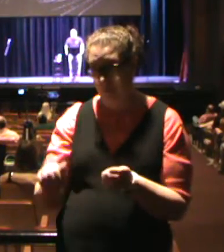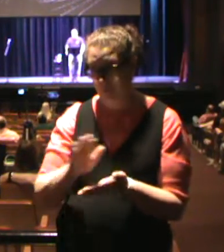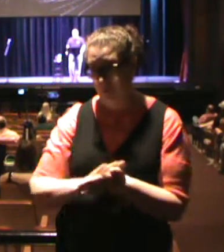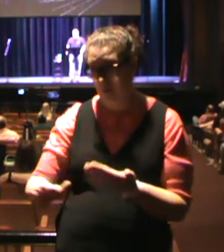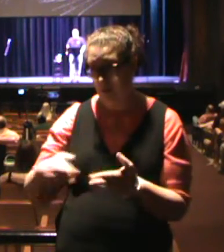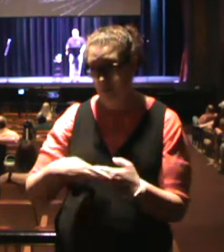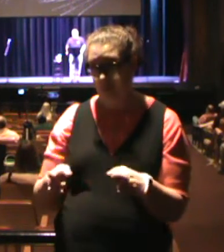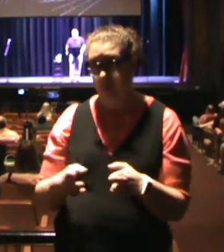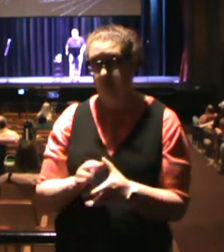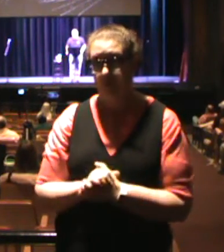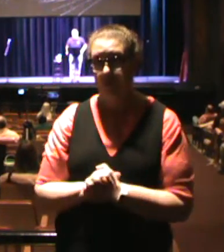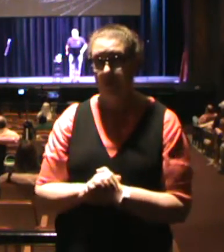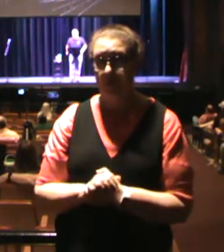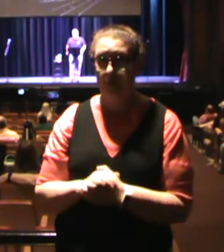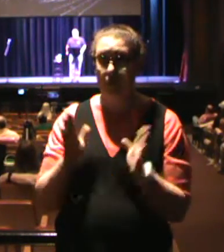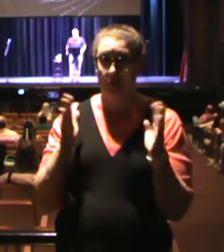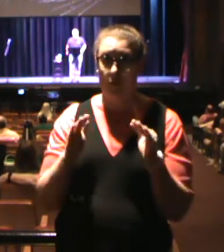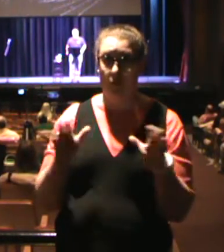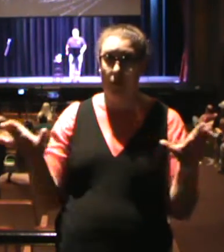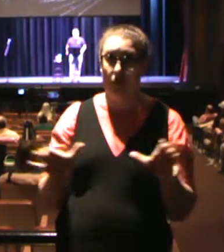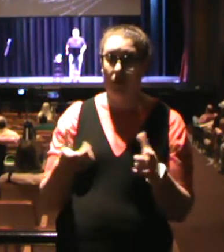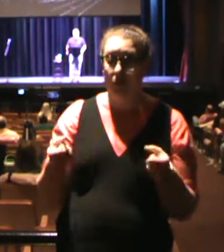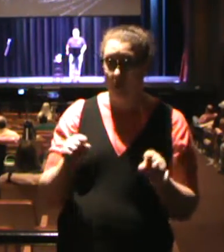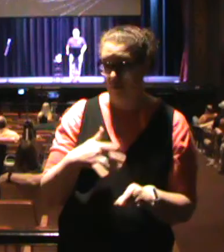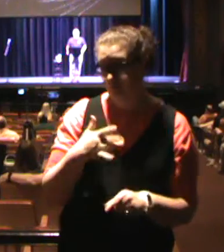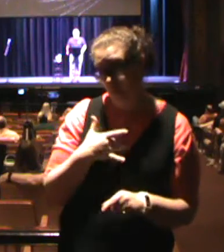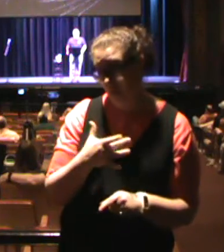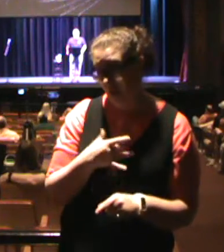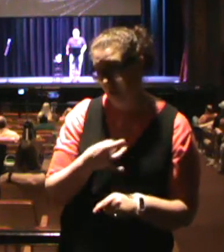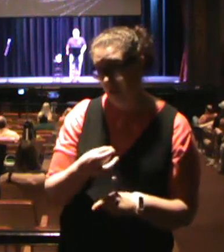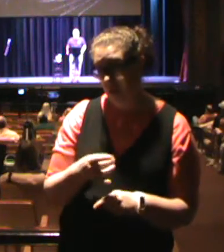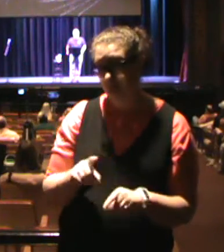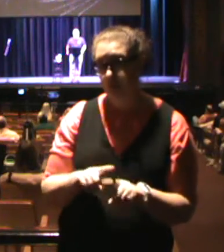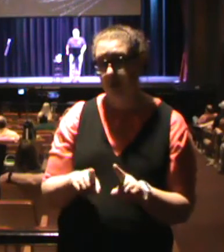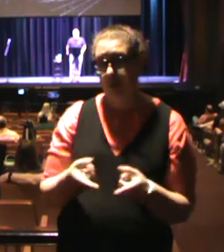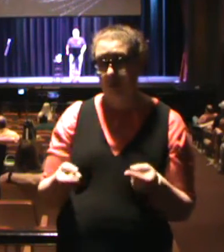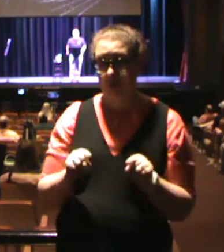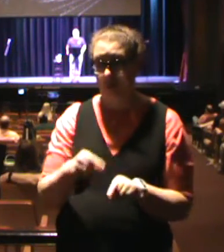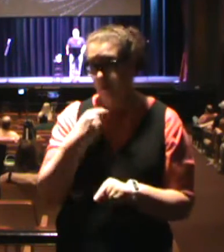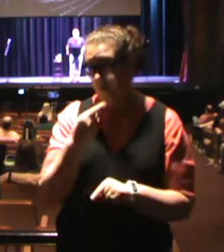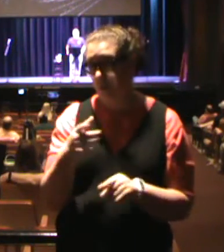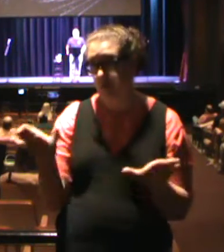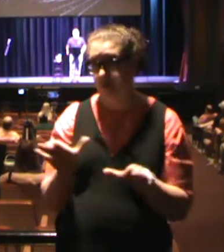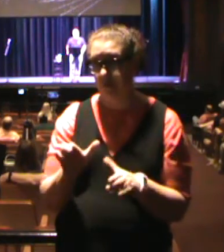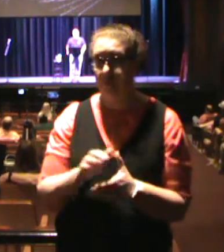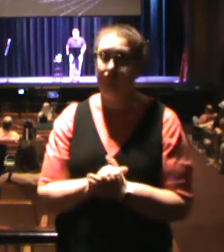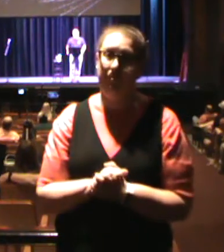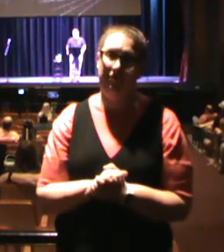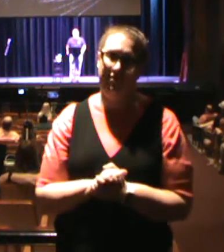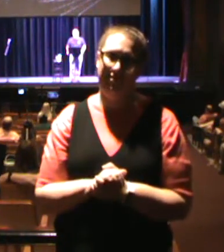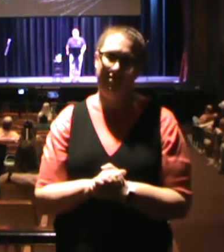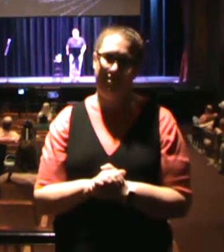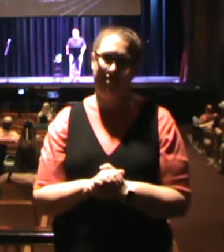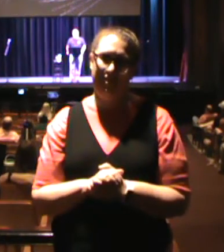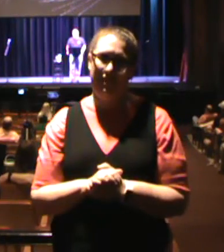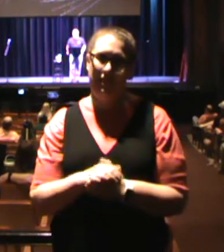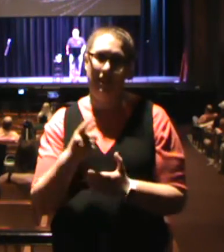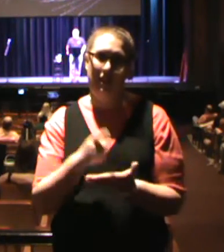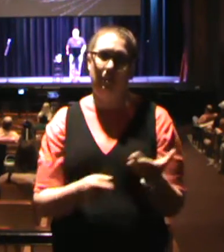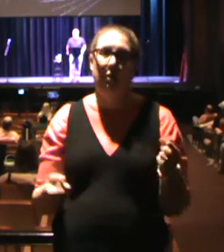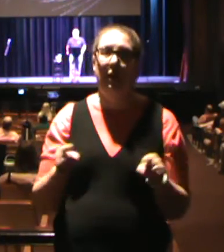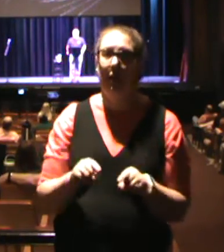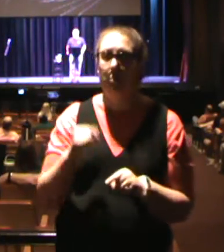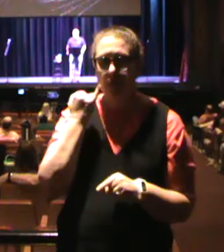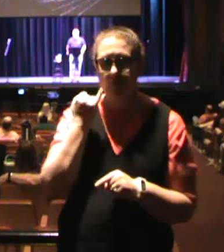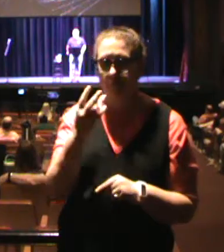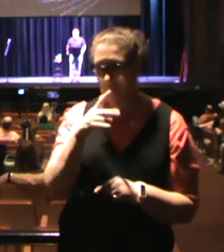at least do you expect them to do it when they feel like it, or when you tell them to do it? And what happens if they were to